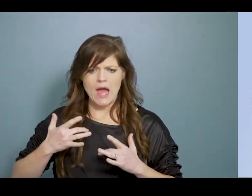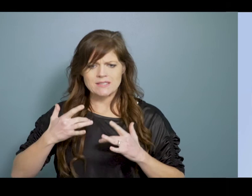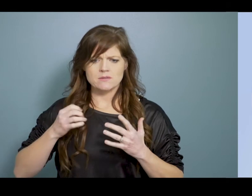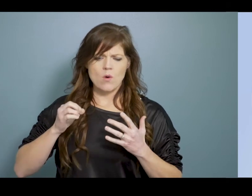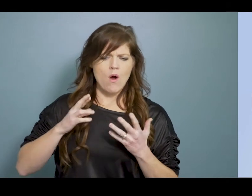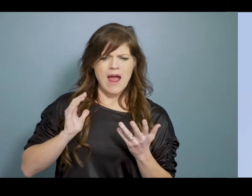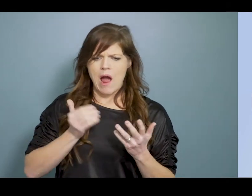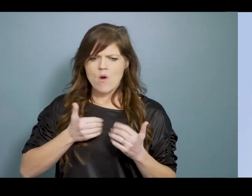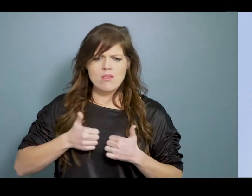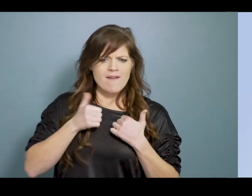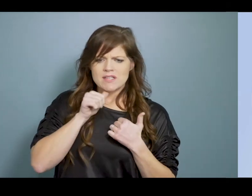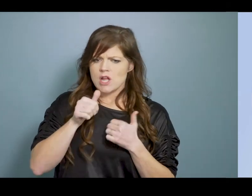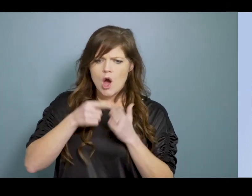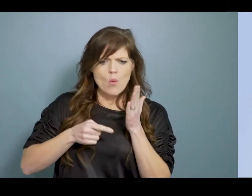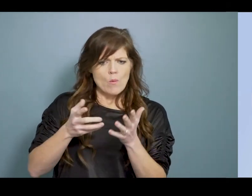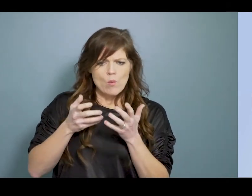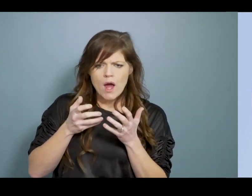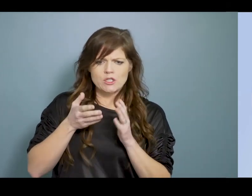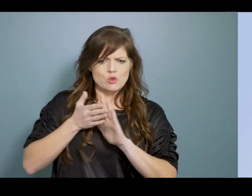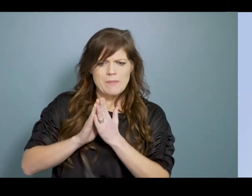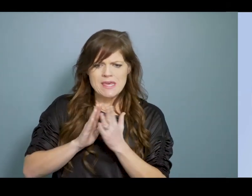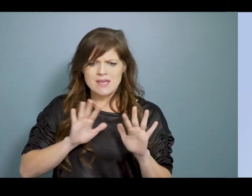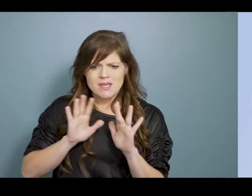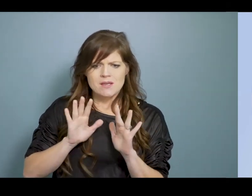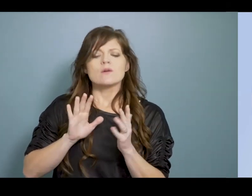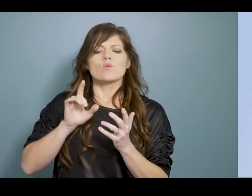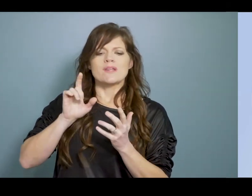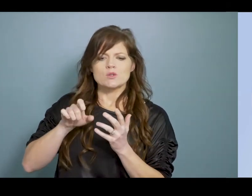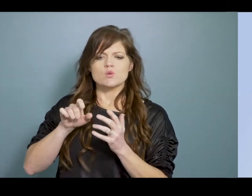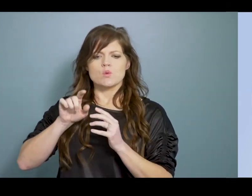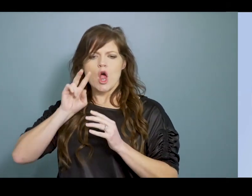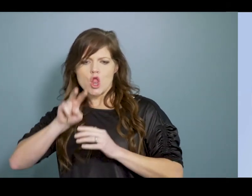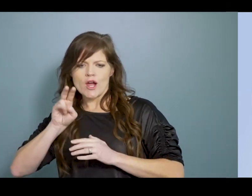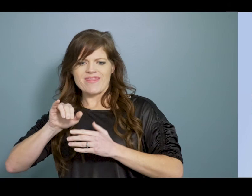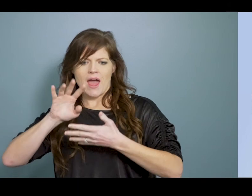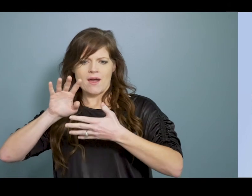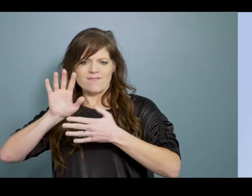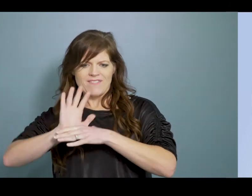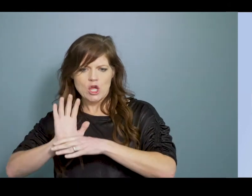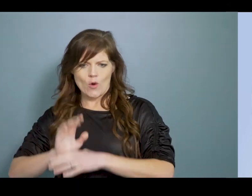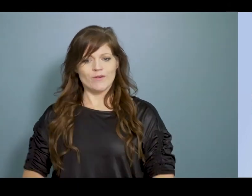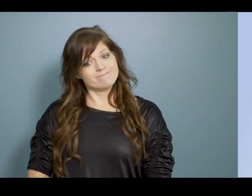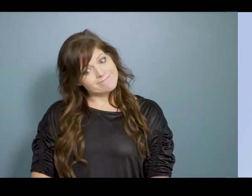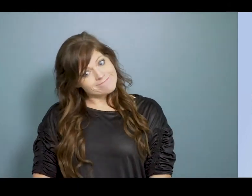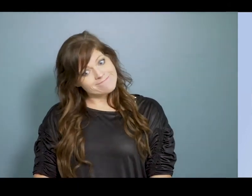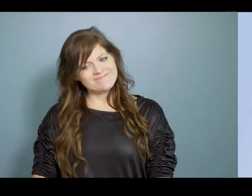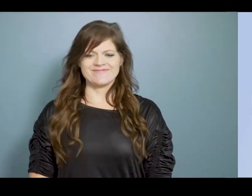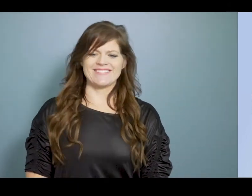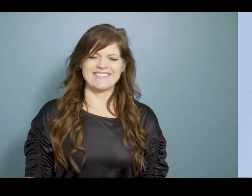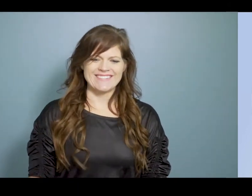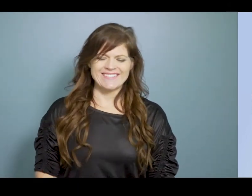So now we're going to shift and talk about self-care for a few minutes. And I really like this quote. Most